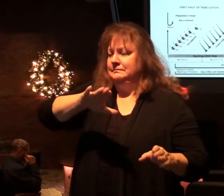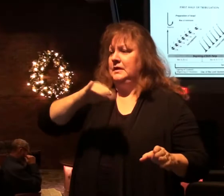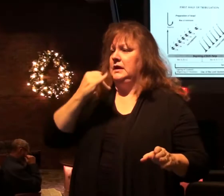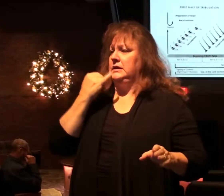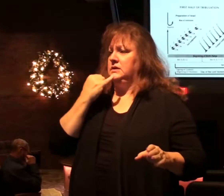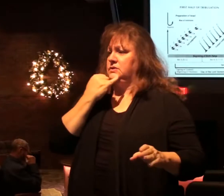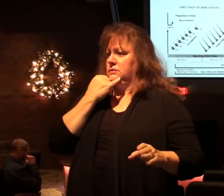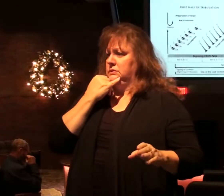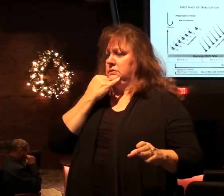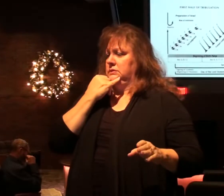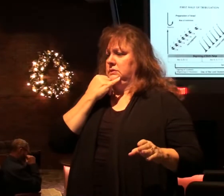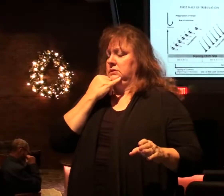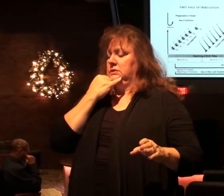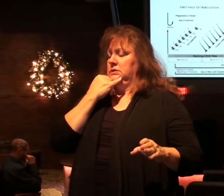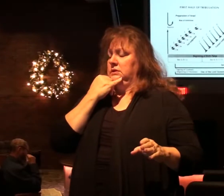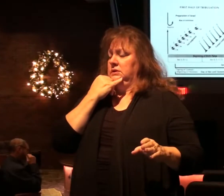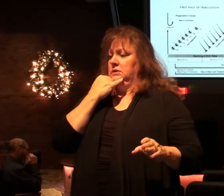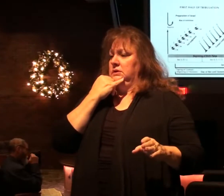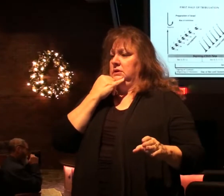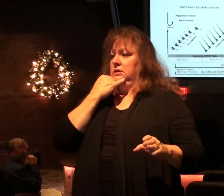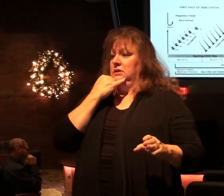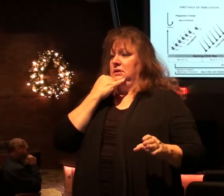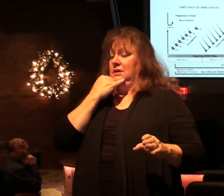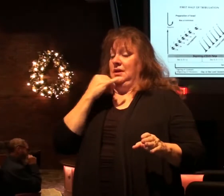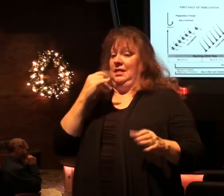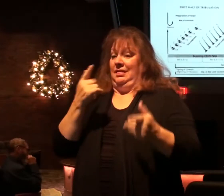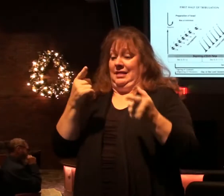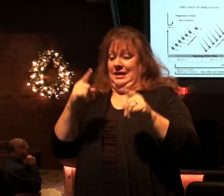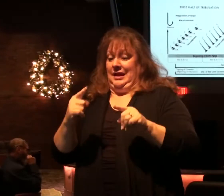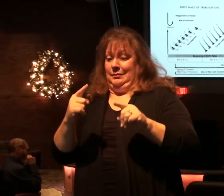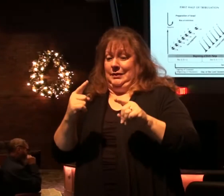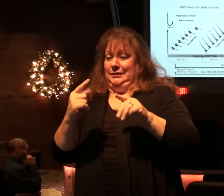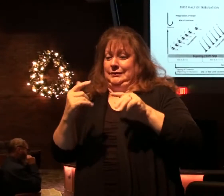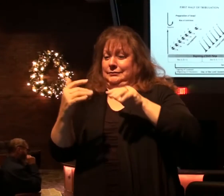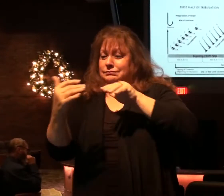And we have the climax of the battle